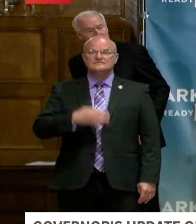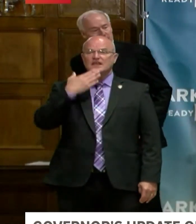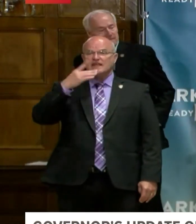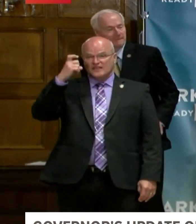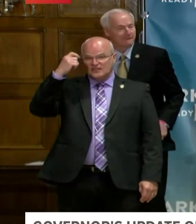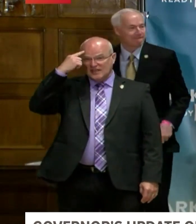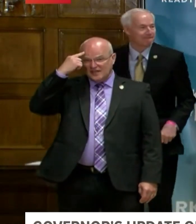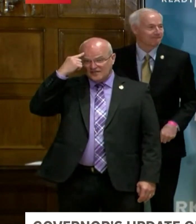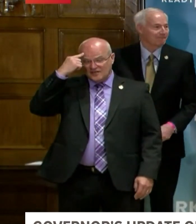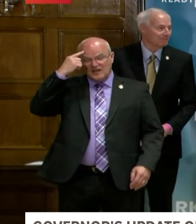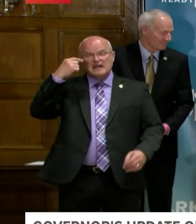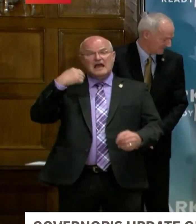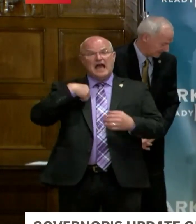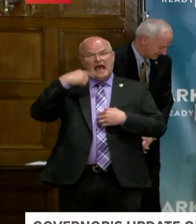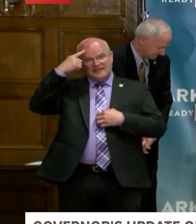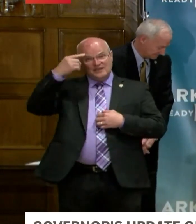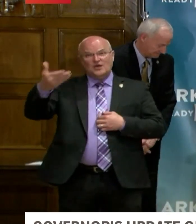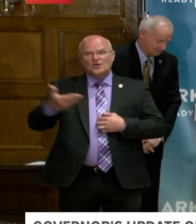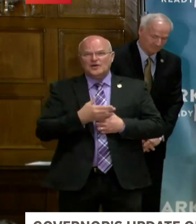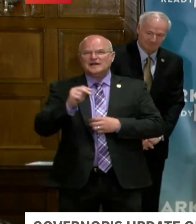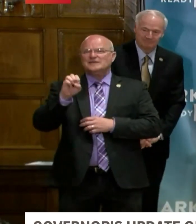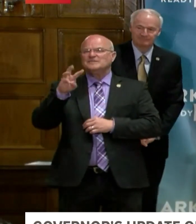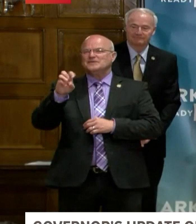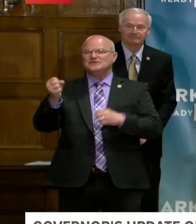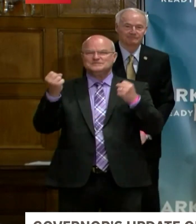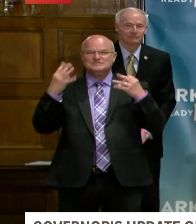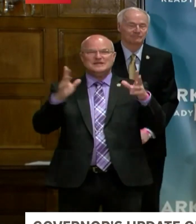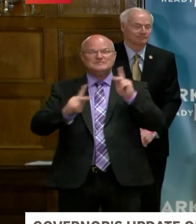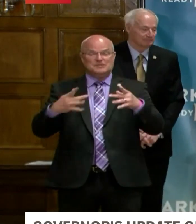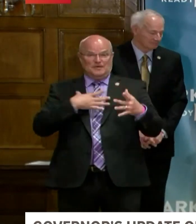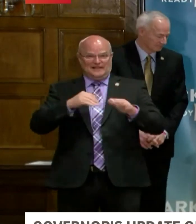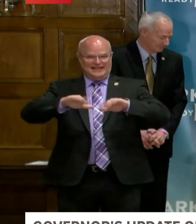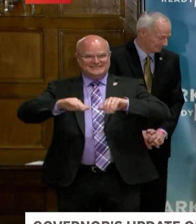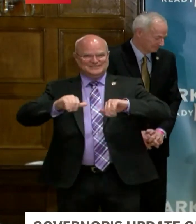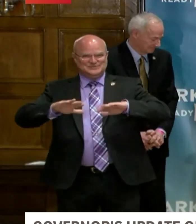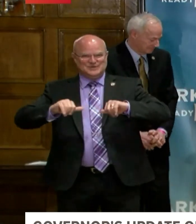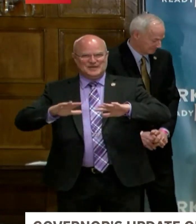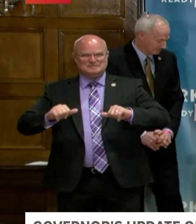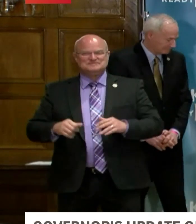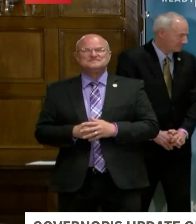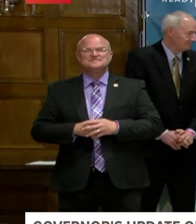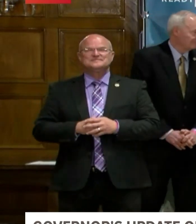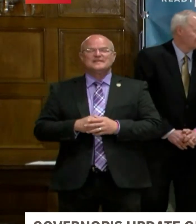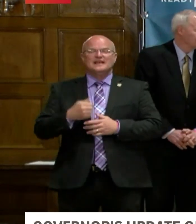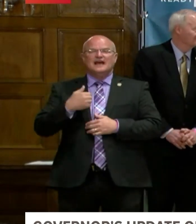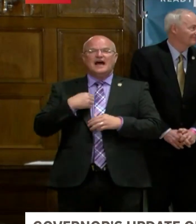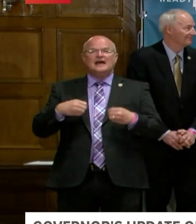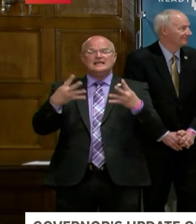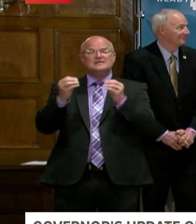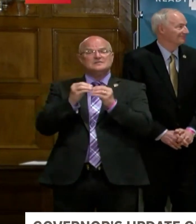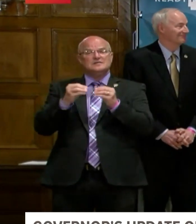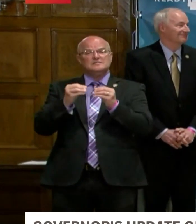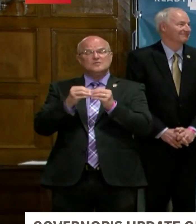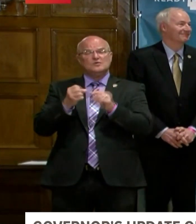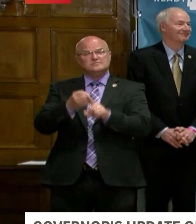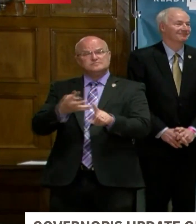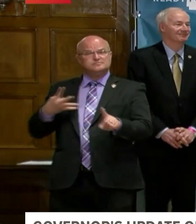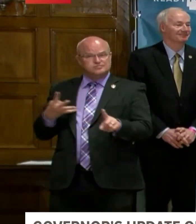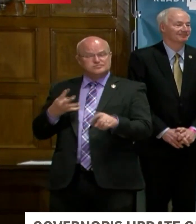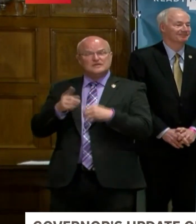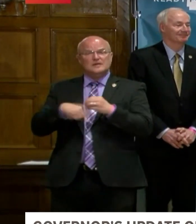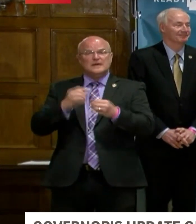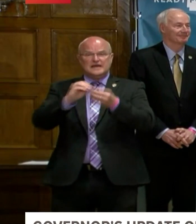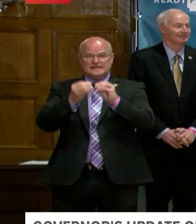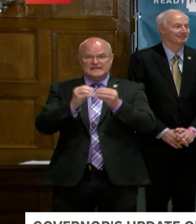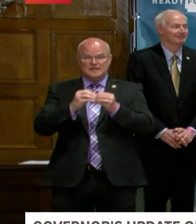Thank you, Governor, and I think that's welcome news to a lot of folks who like to swim. I'm going to give a little bit more detail on